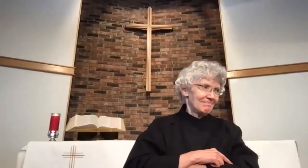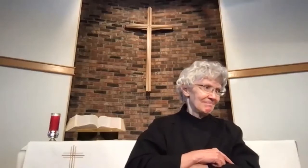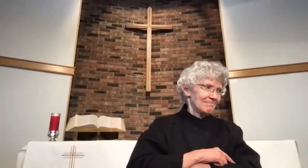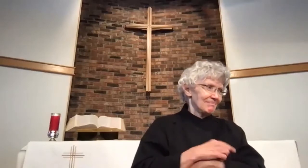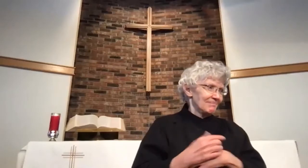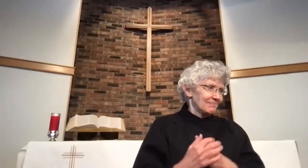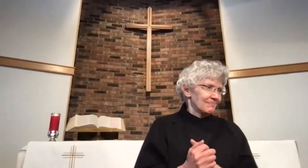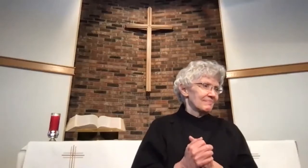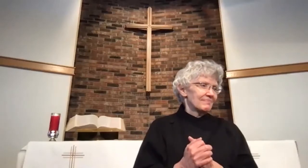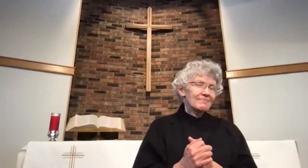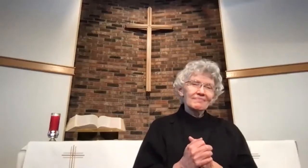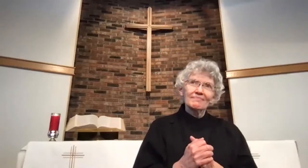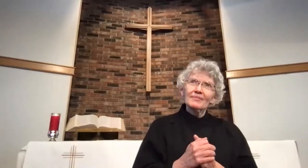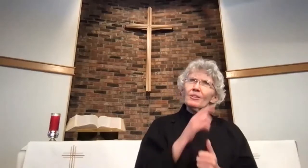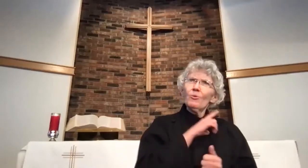Prayer for the day.